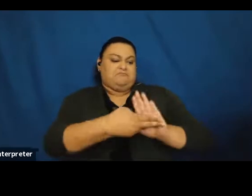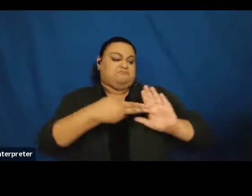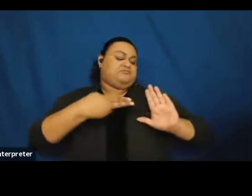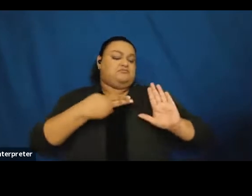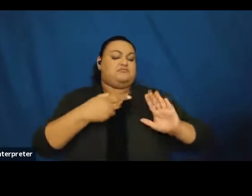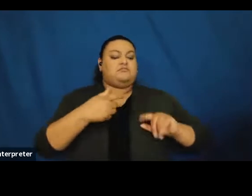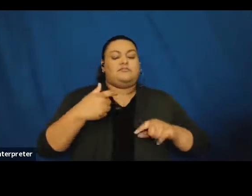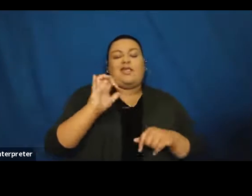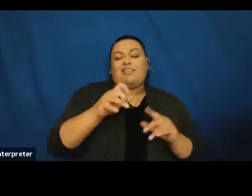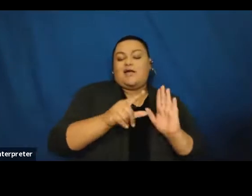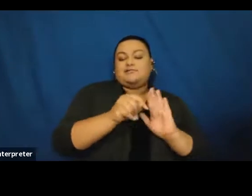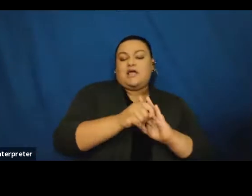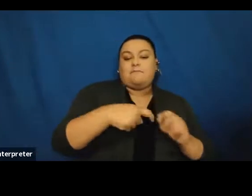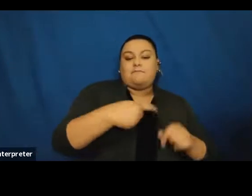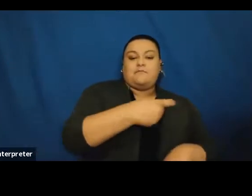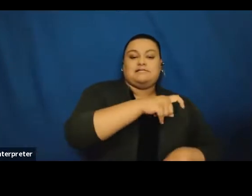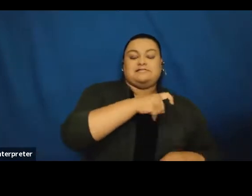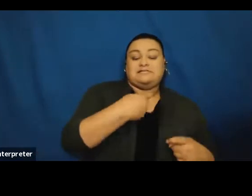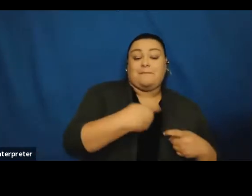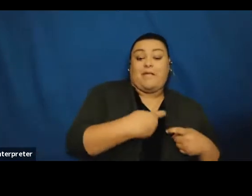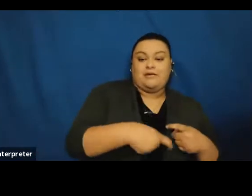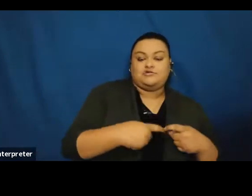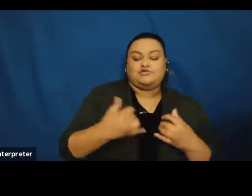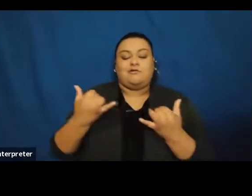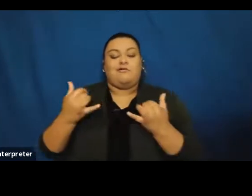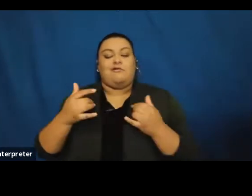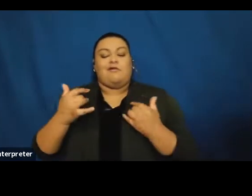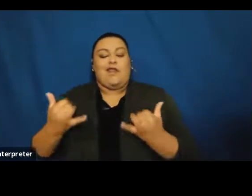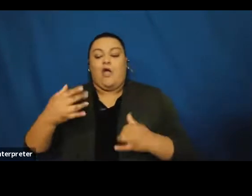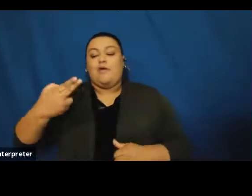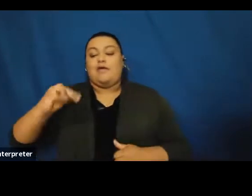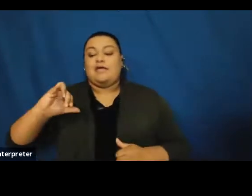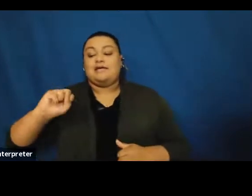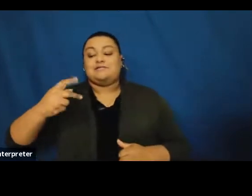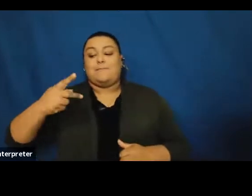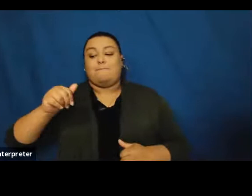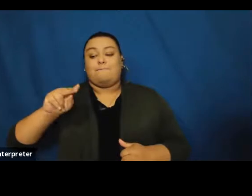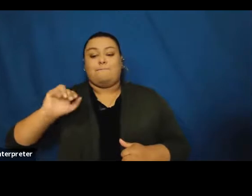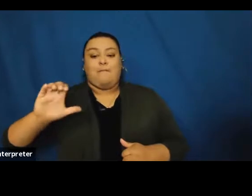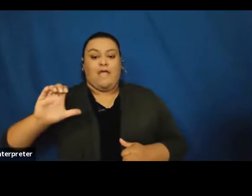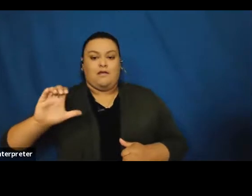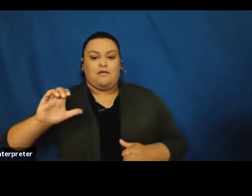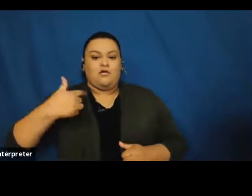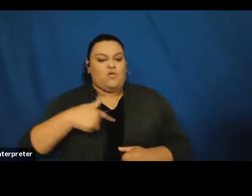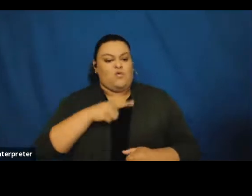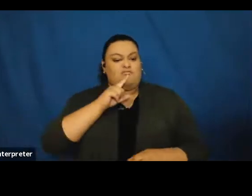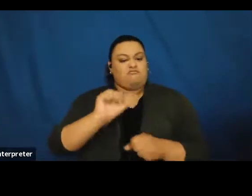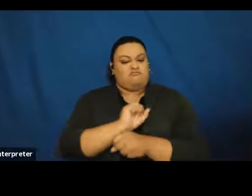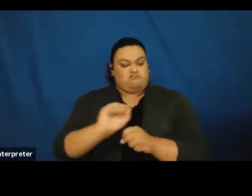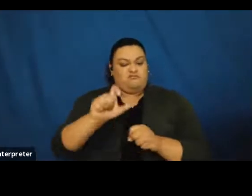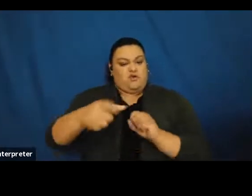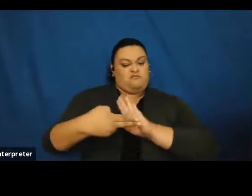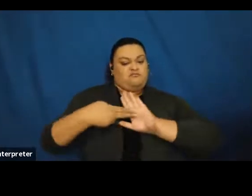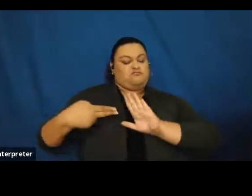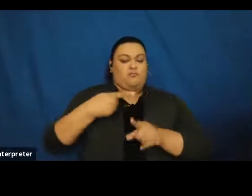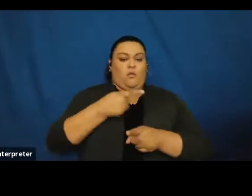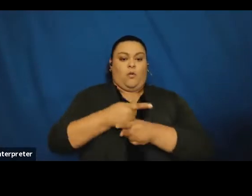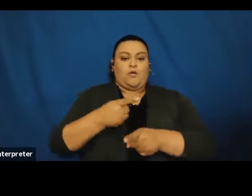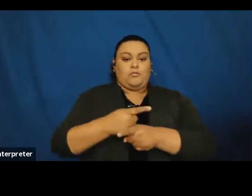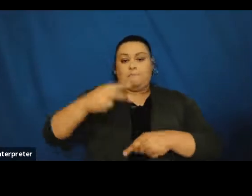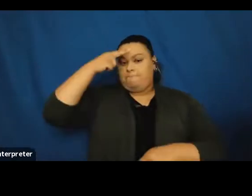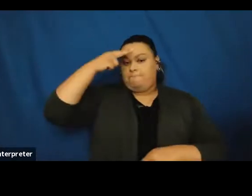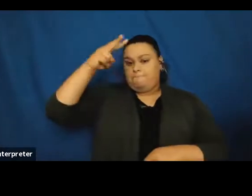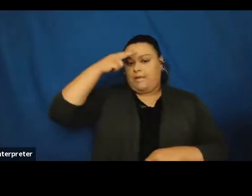no business being called that. We got to begin to call ourselves what we really are, and that is Mexicanos, Mexicans, and from